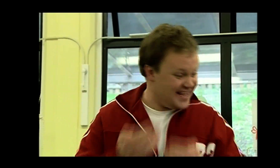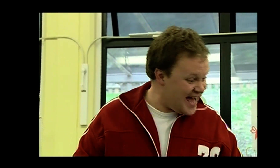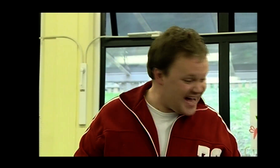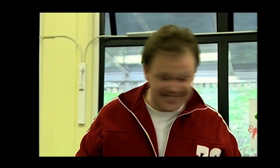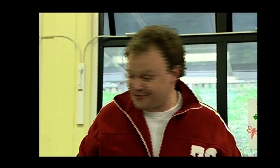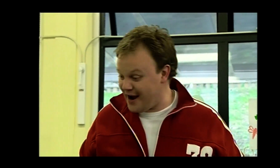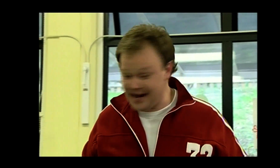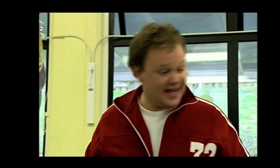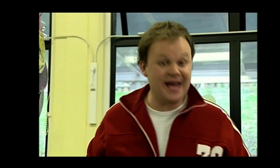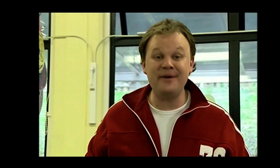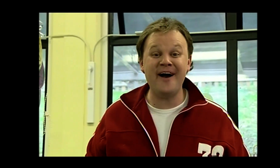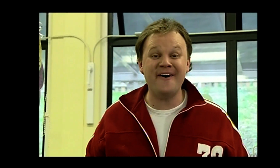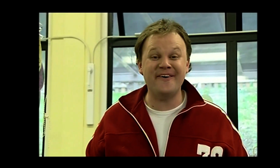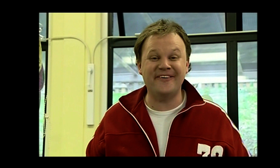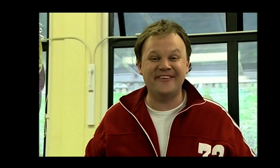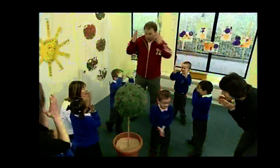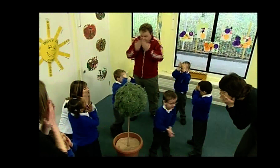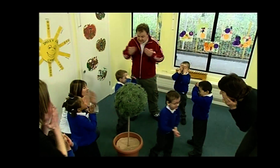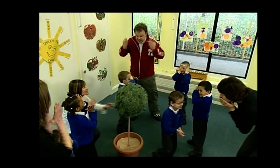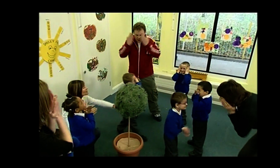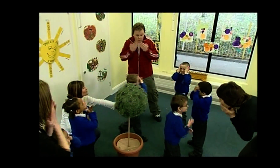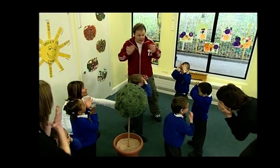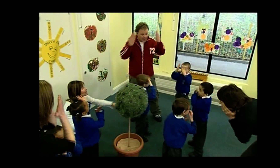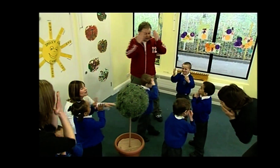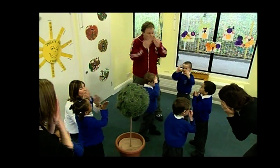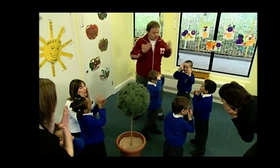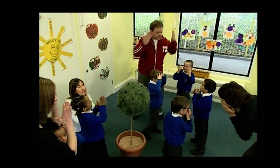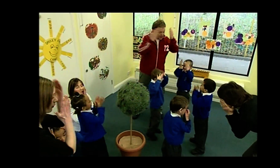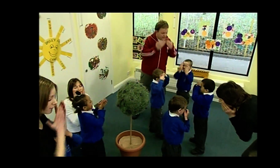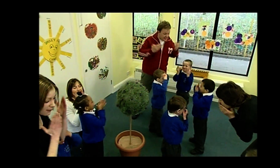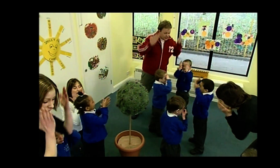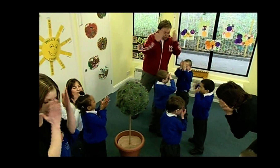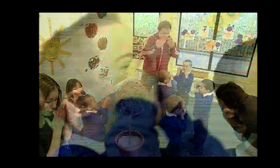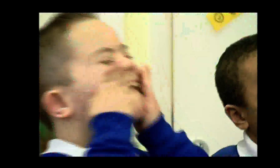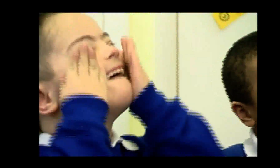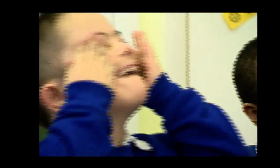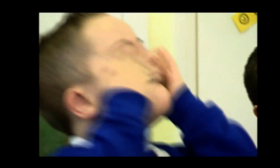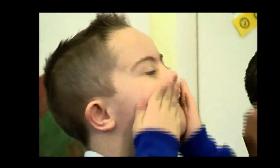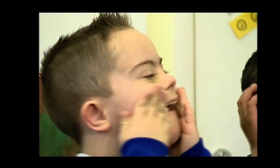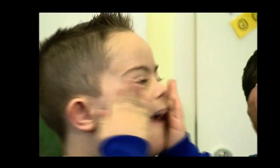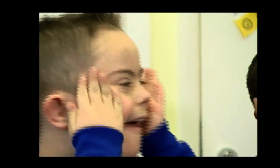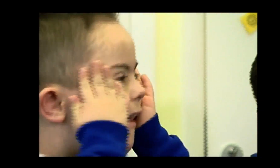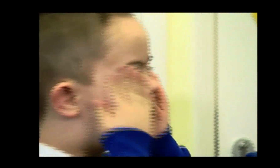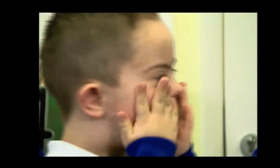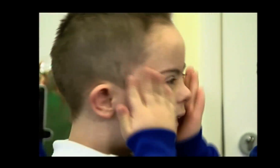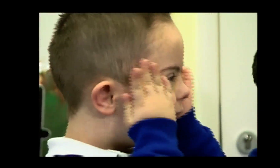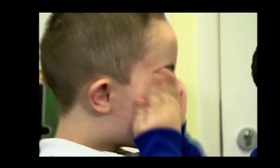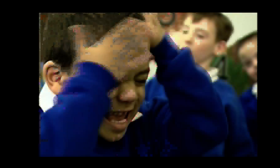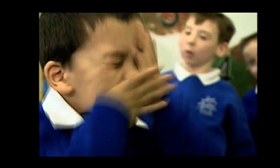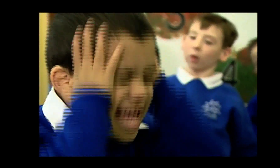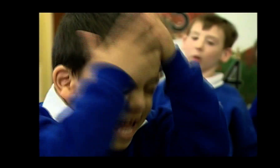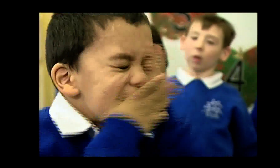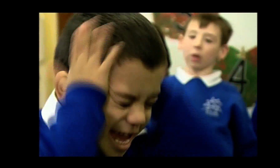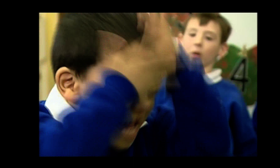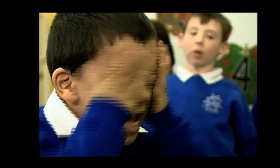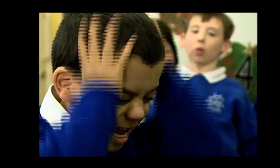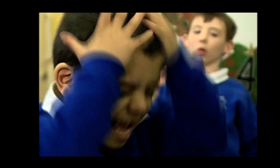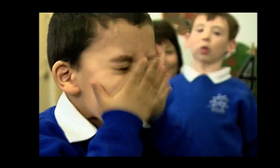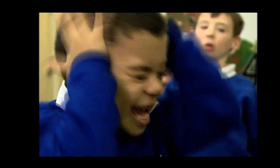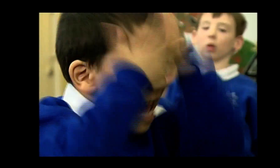That's right. Here we go. This is the way we wash our face, wash our face, wash our face. This is the way we wash our face